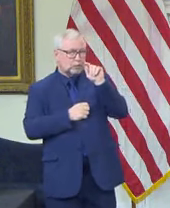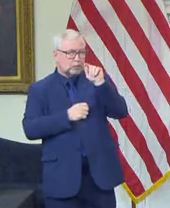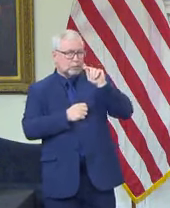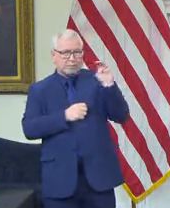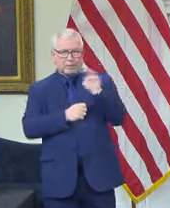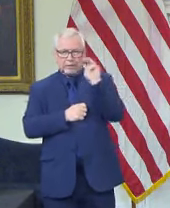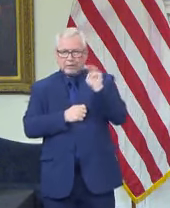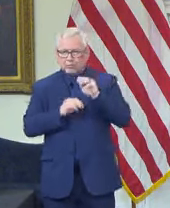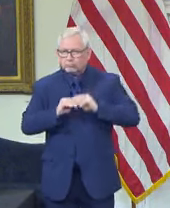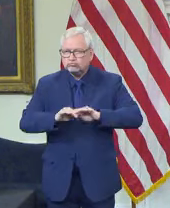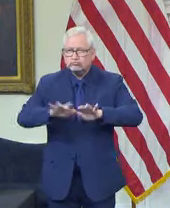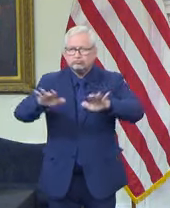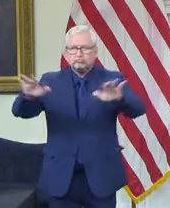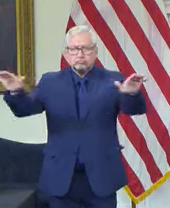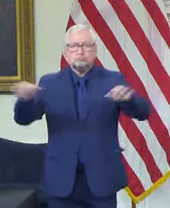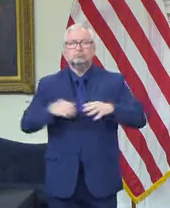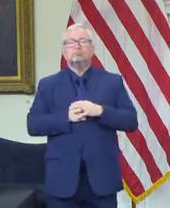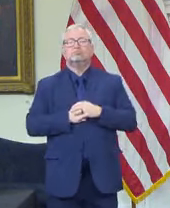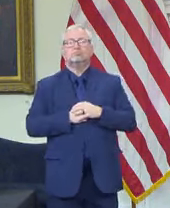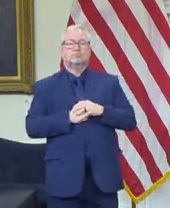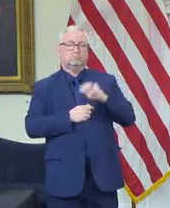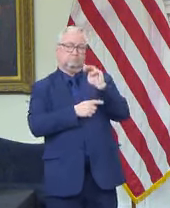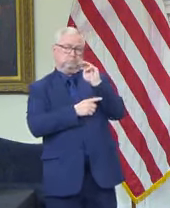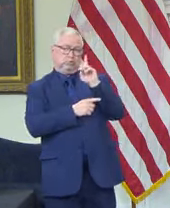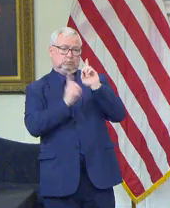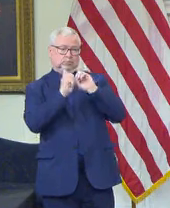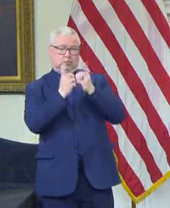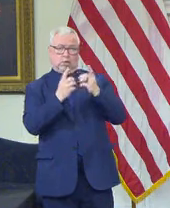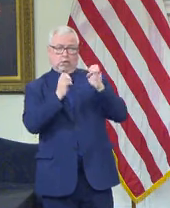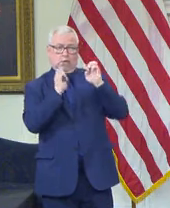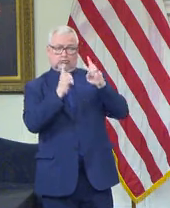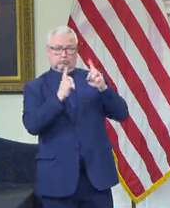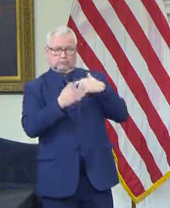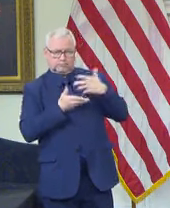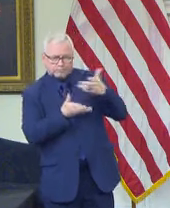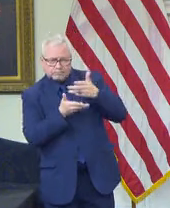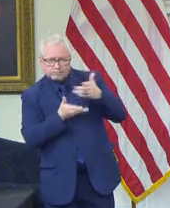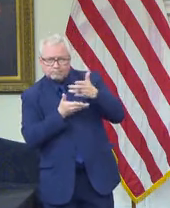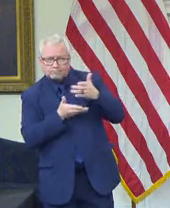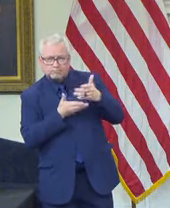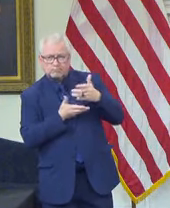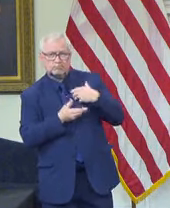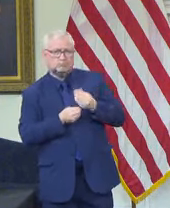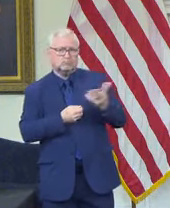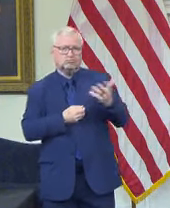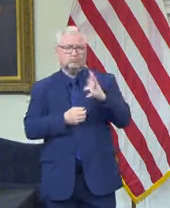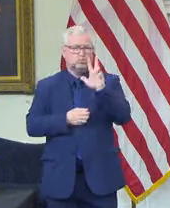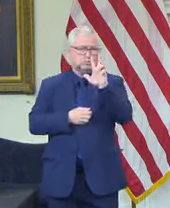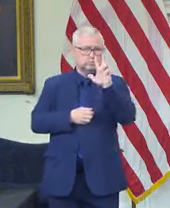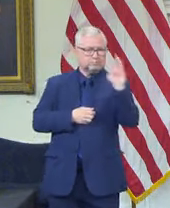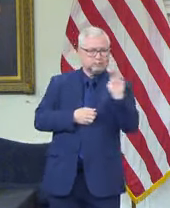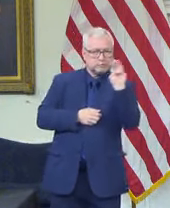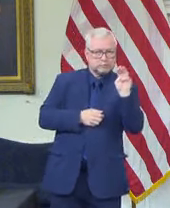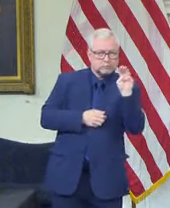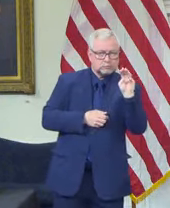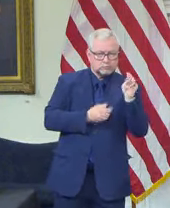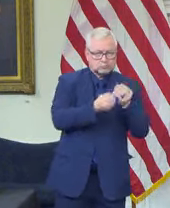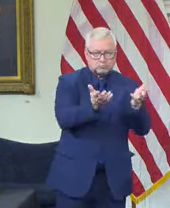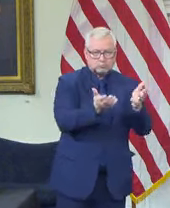million additional KN95 masks to schools, and we have already